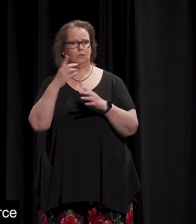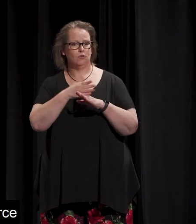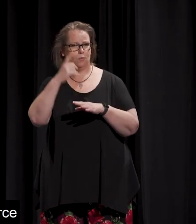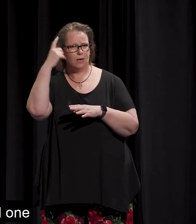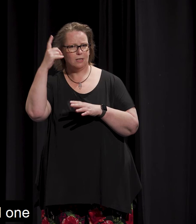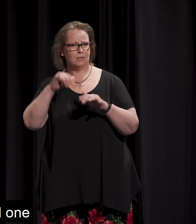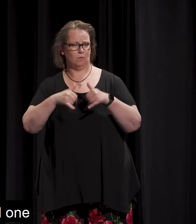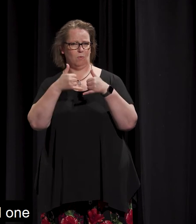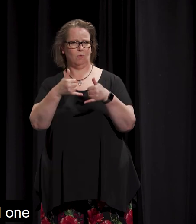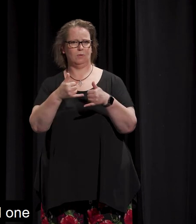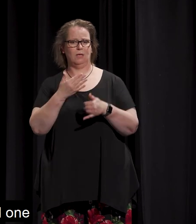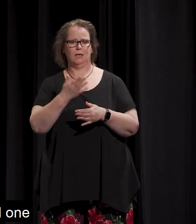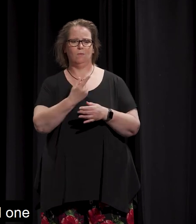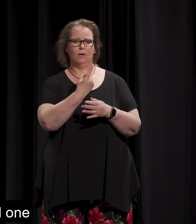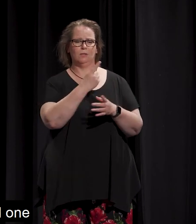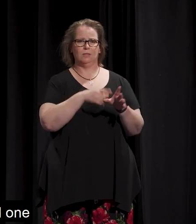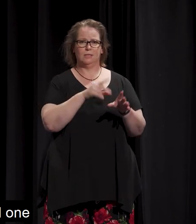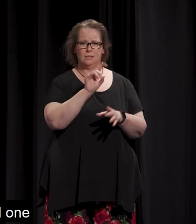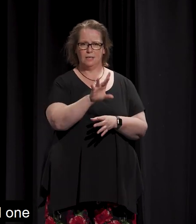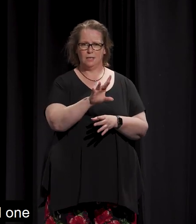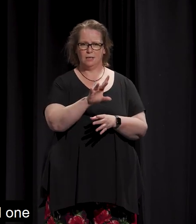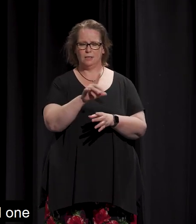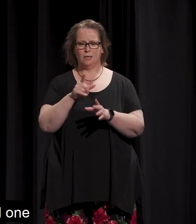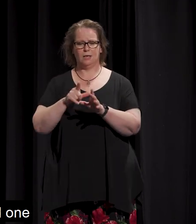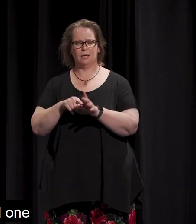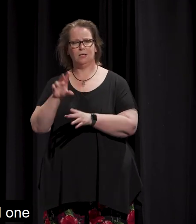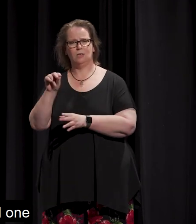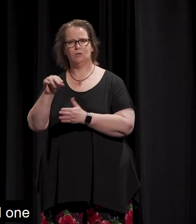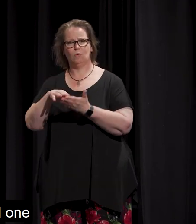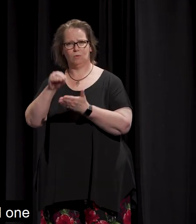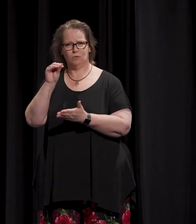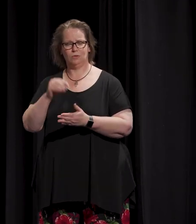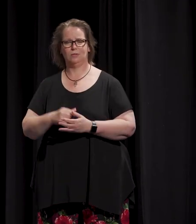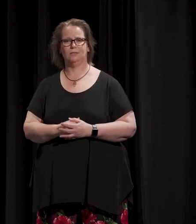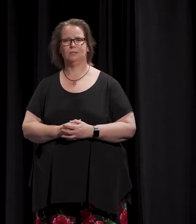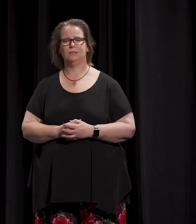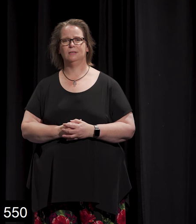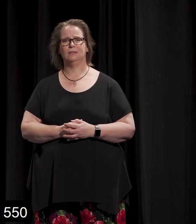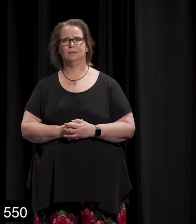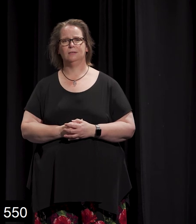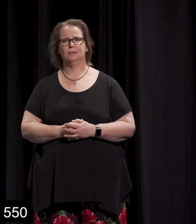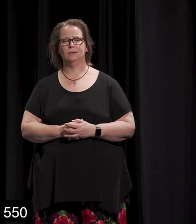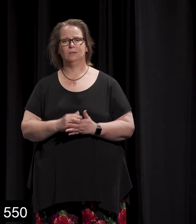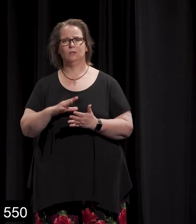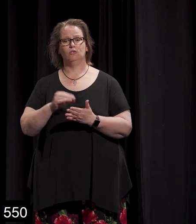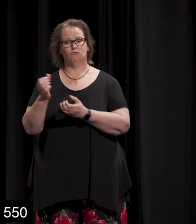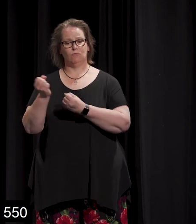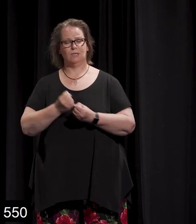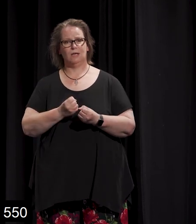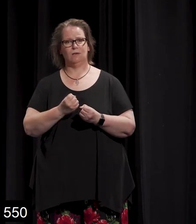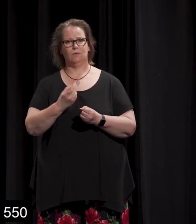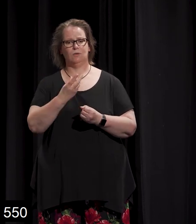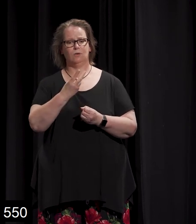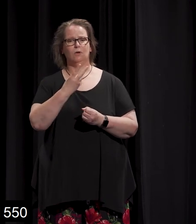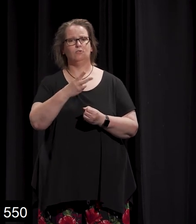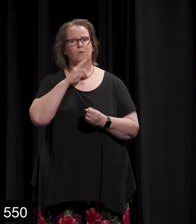Awards are presented to 1 Year 10 and 1 Year 12 students. Students receive a